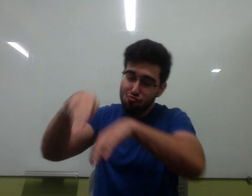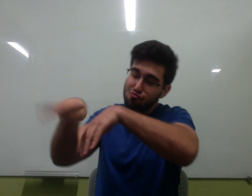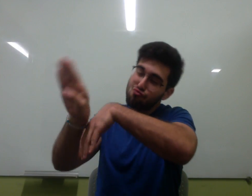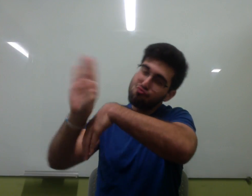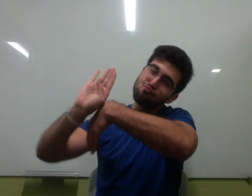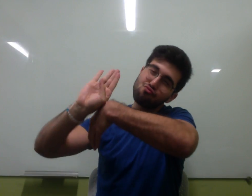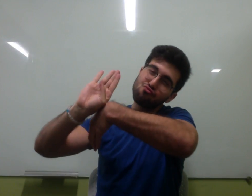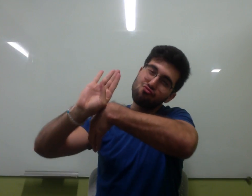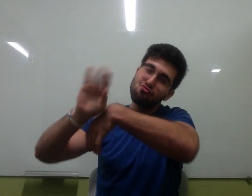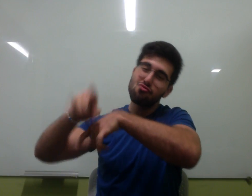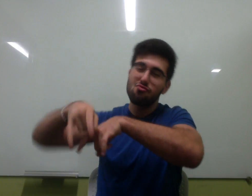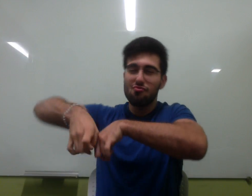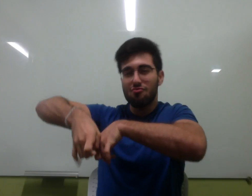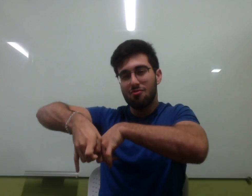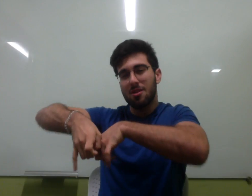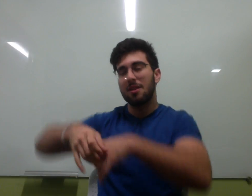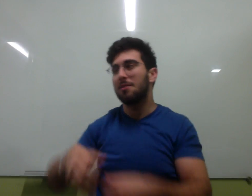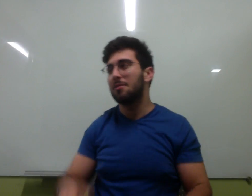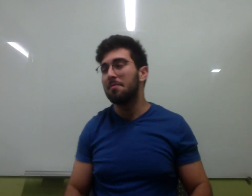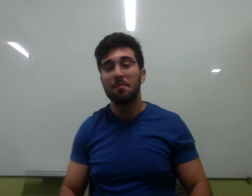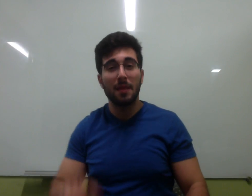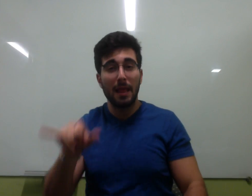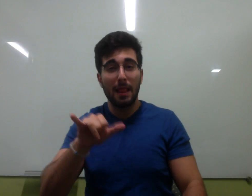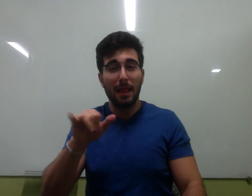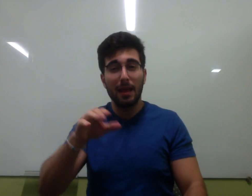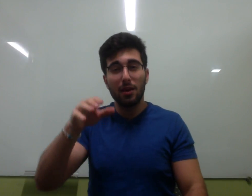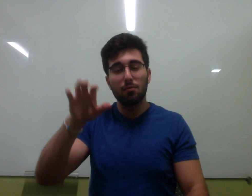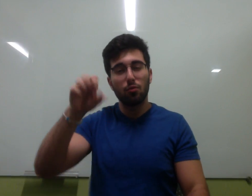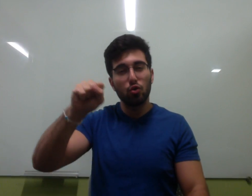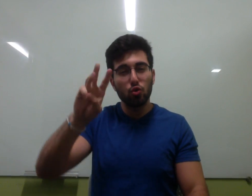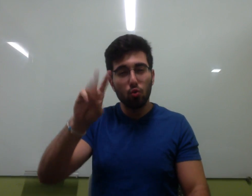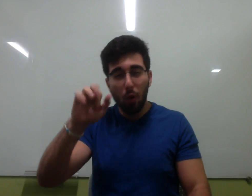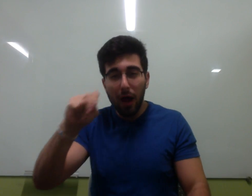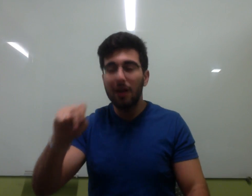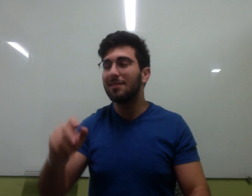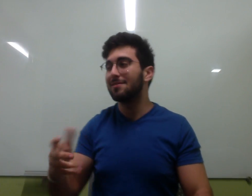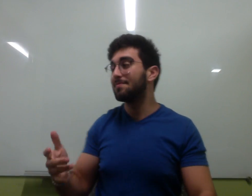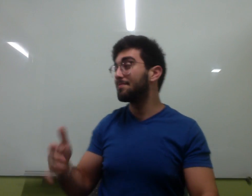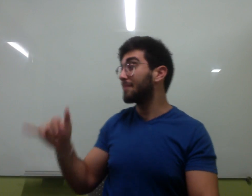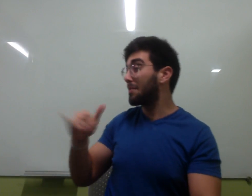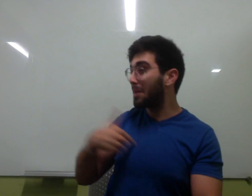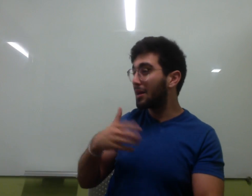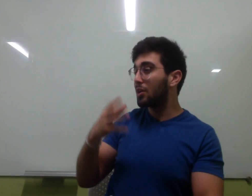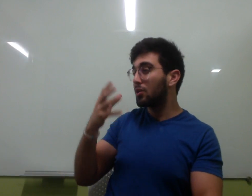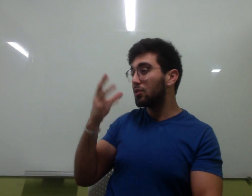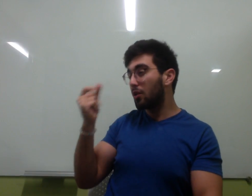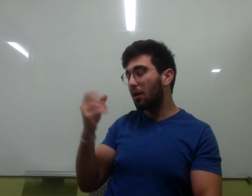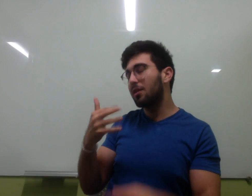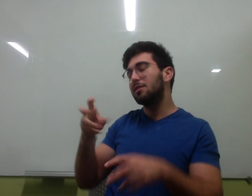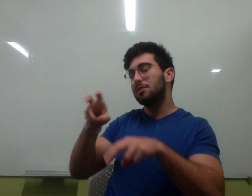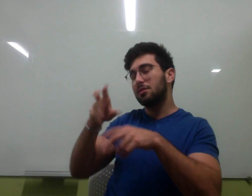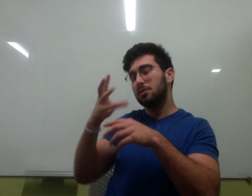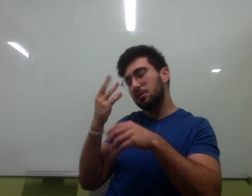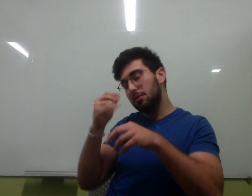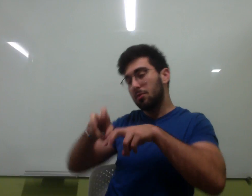she starts to like nod off and then like lifts her head up. It's cute to see. Yeah, so a giraffe basically has to stay awake to keep